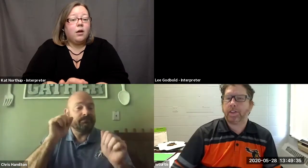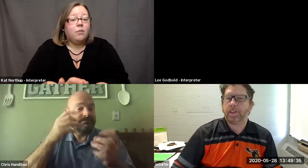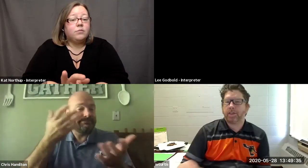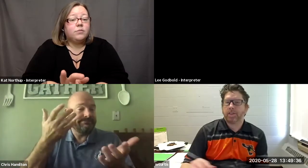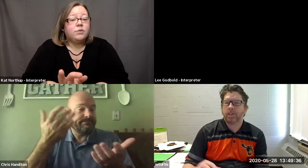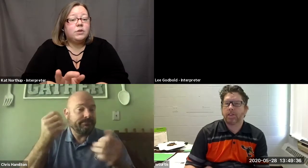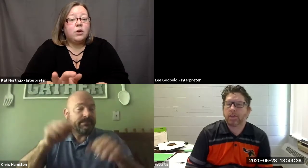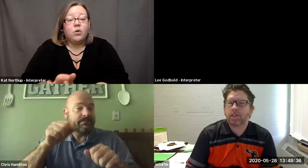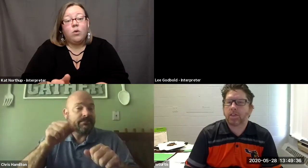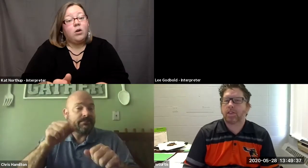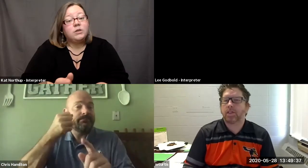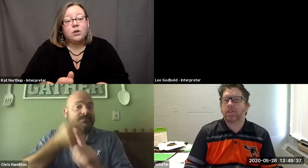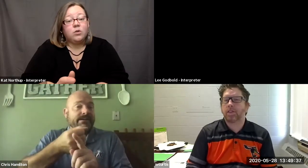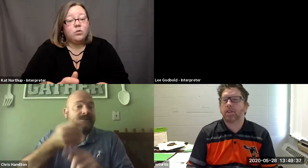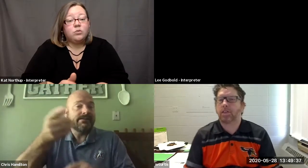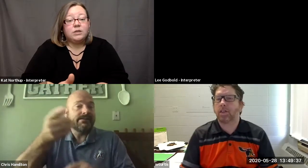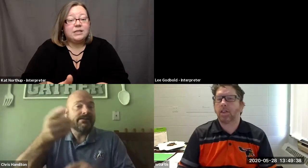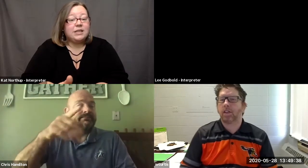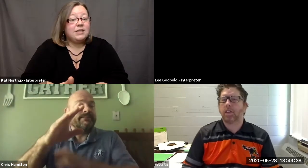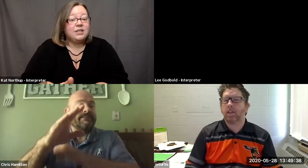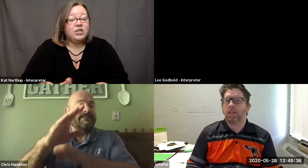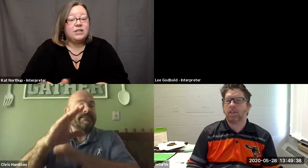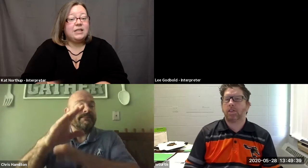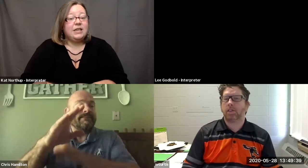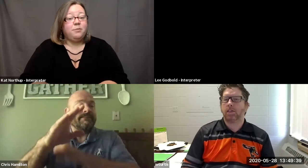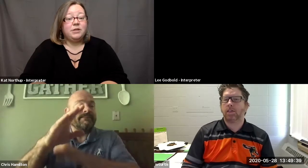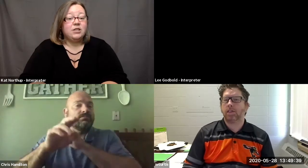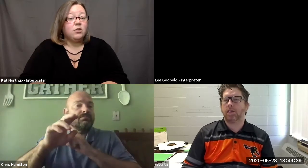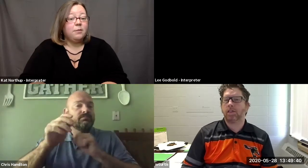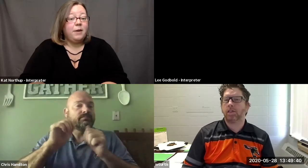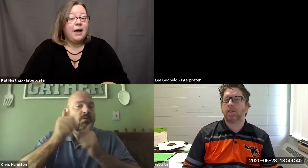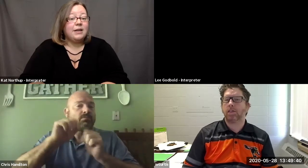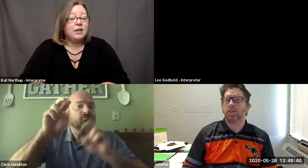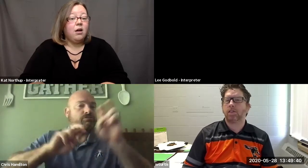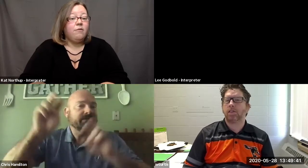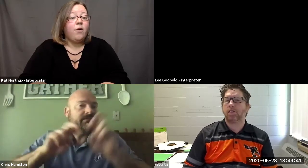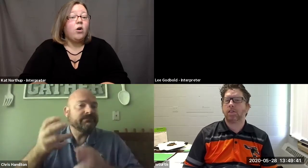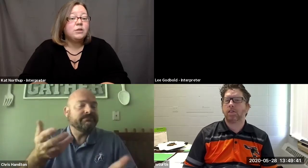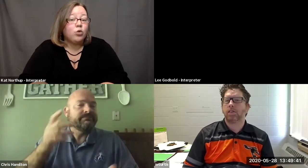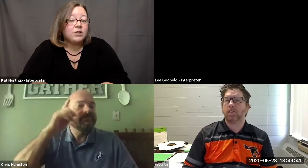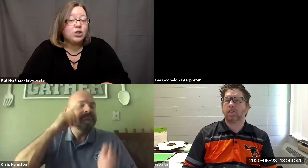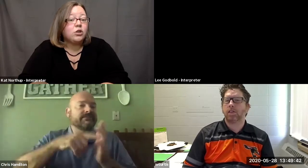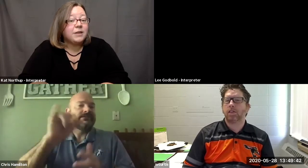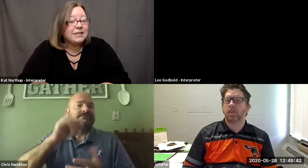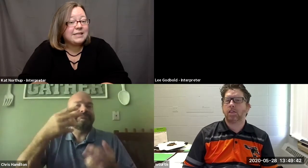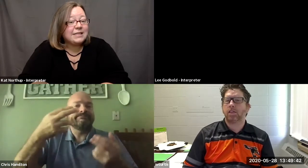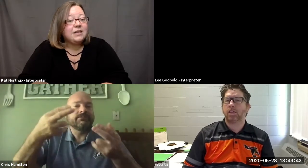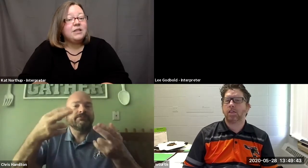Um, so also discussing just the potential impact of fall sport tournaments. So